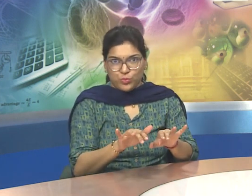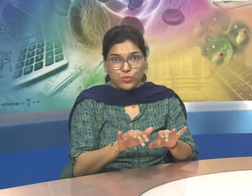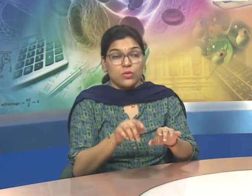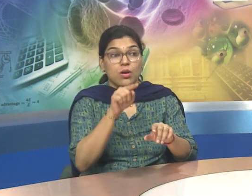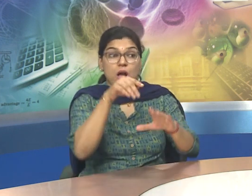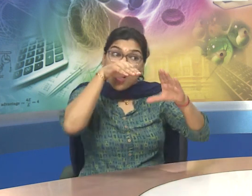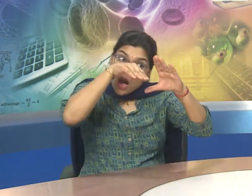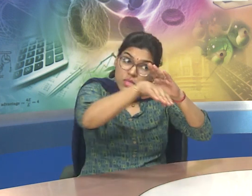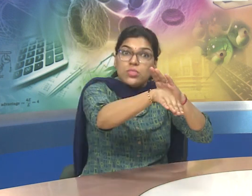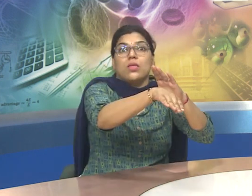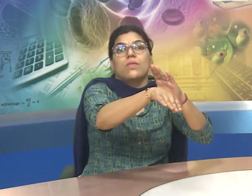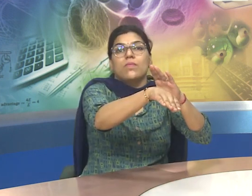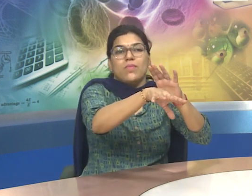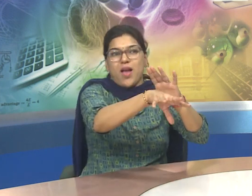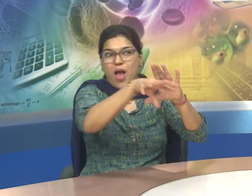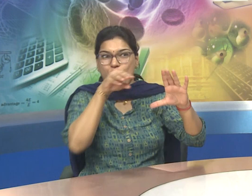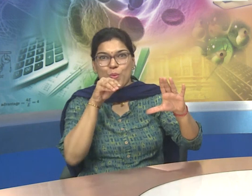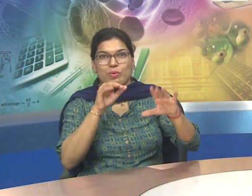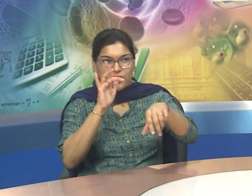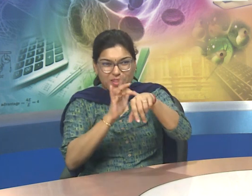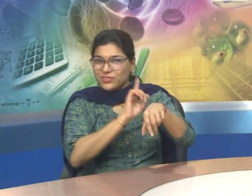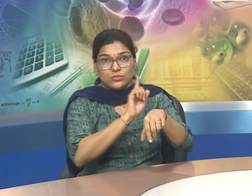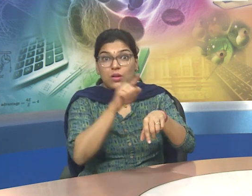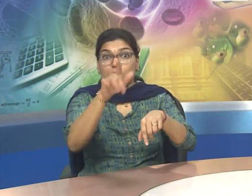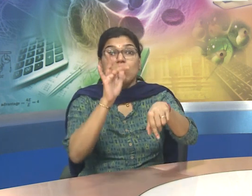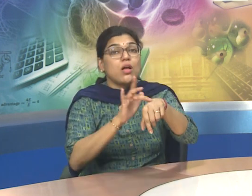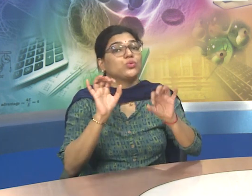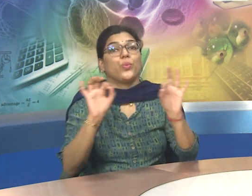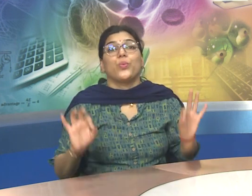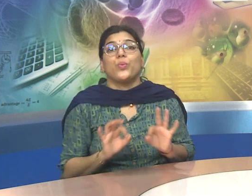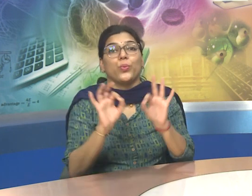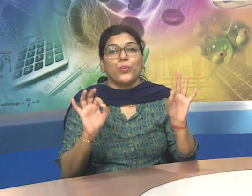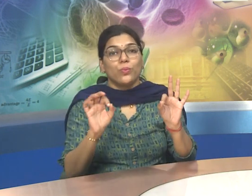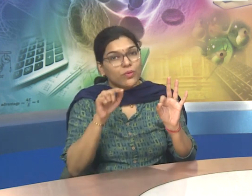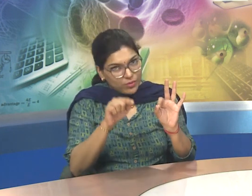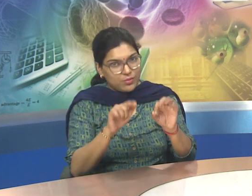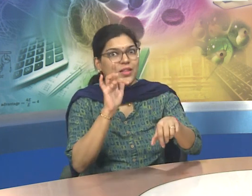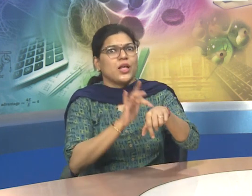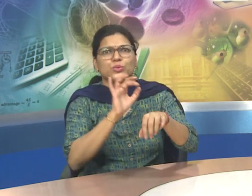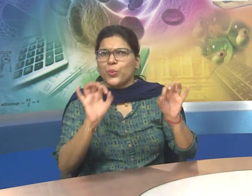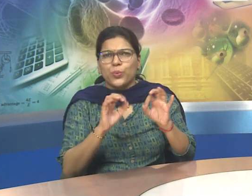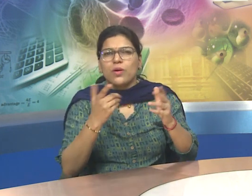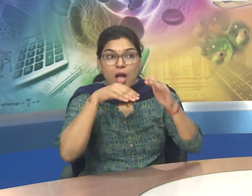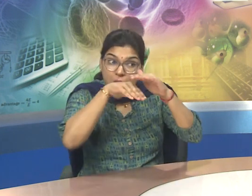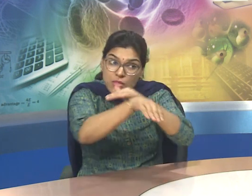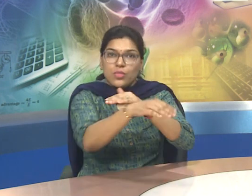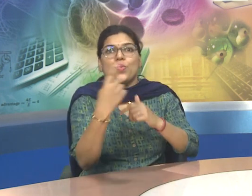that whenever we work in a computer, there are some substances or some softwares which we cannot